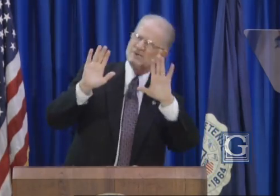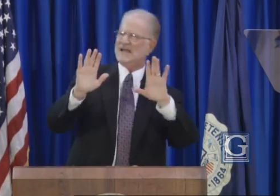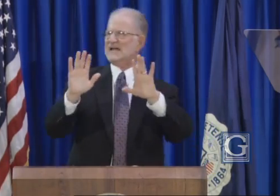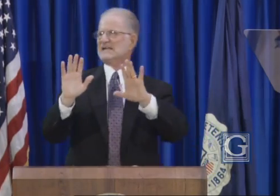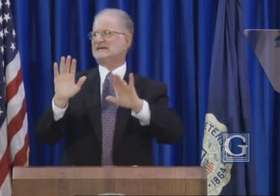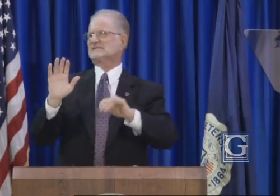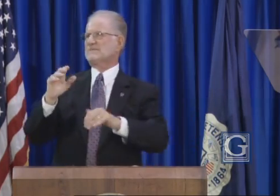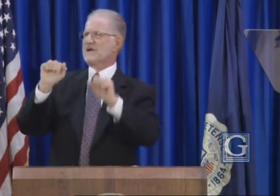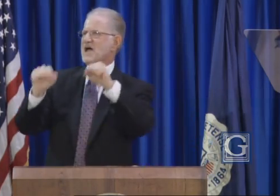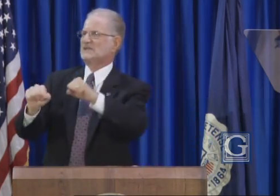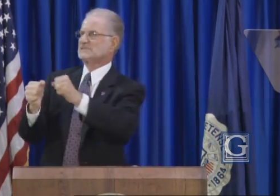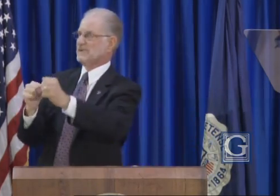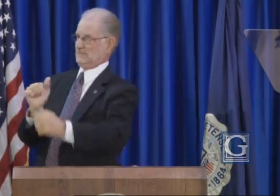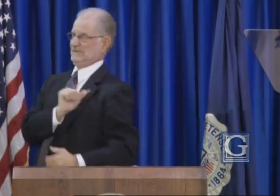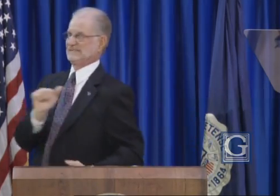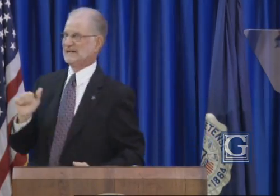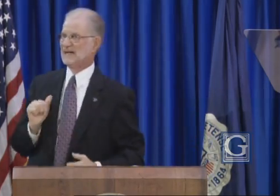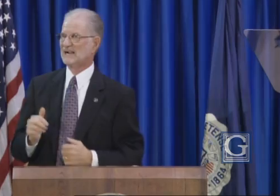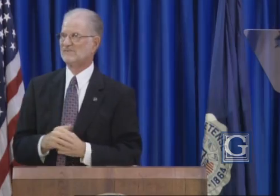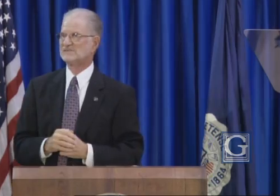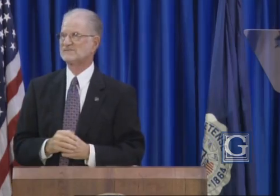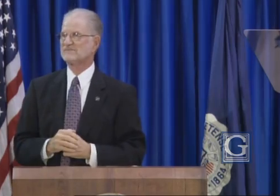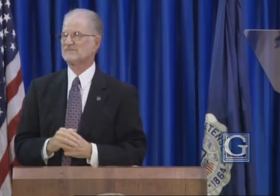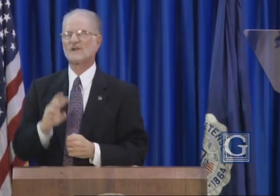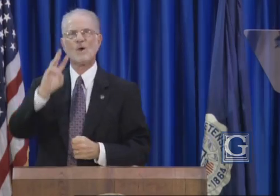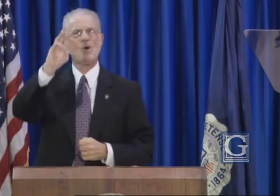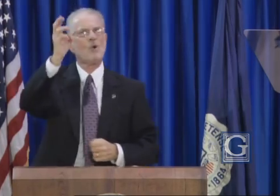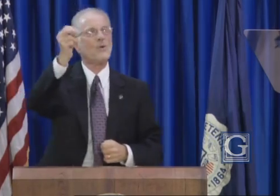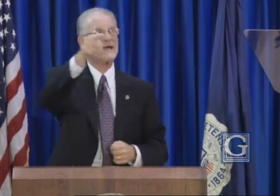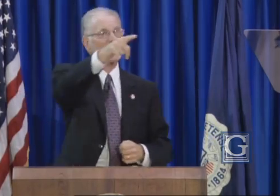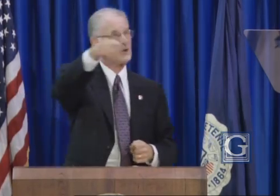and be our greatest possible selves.